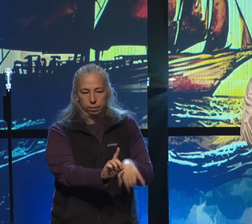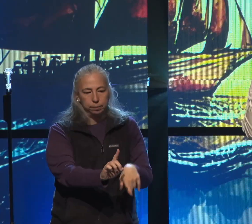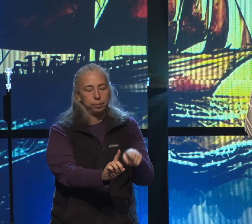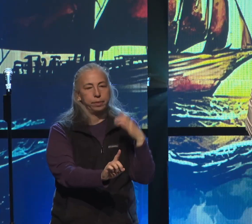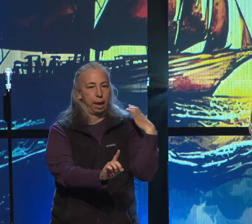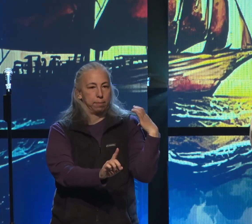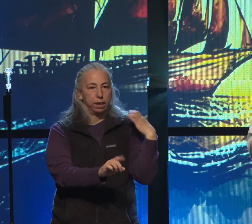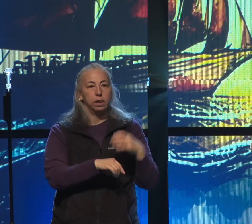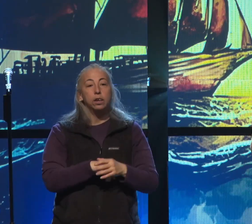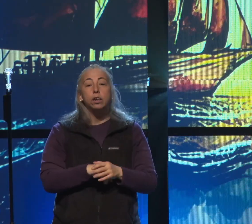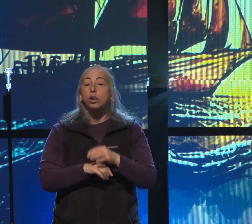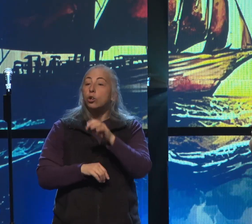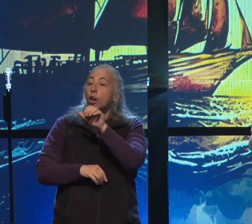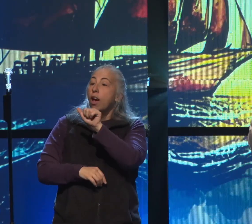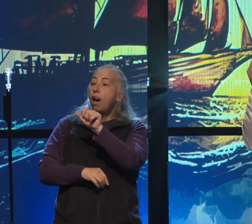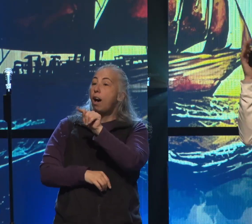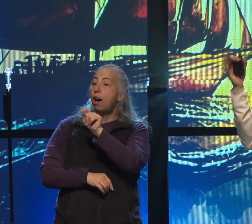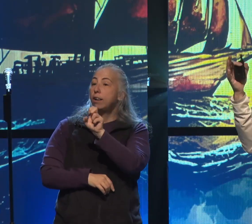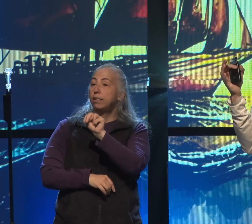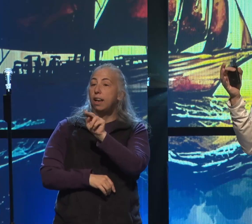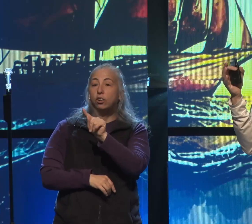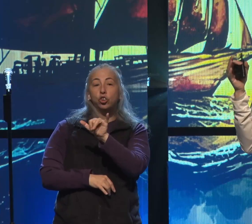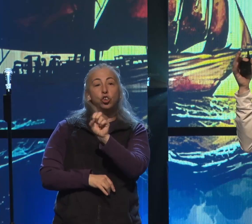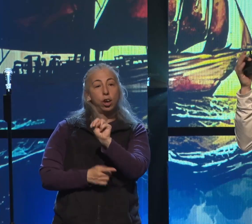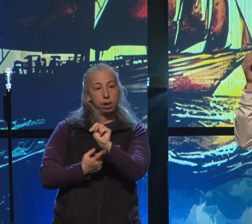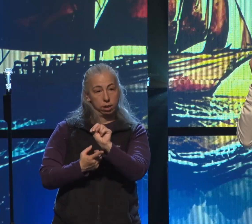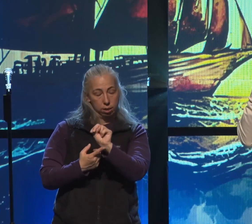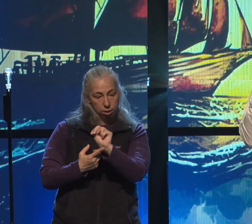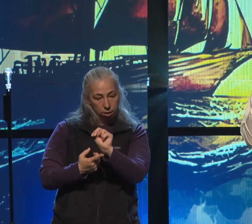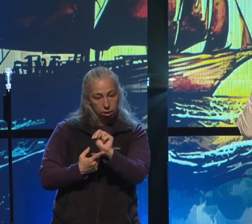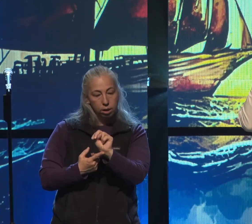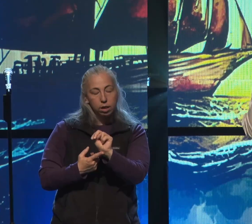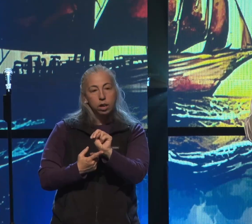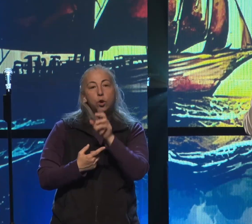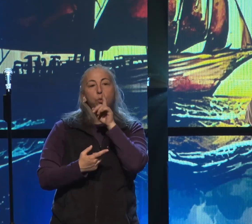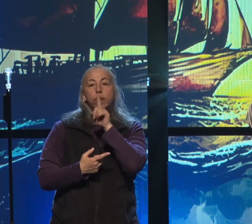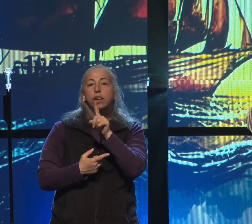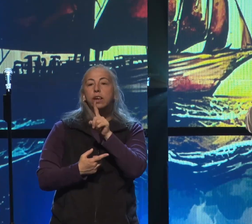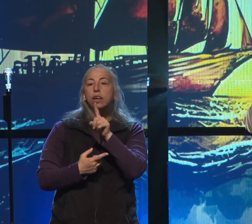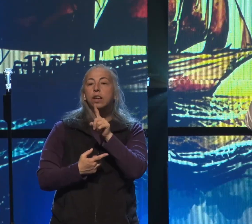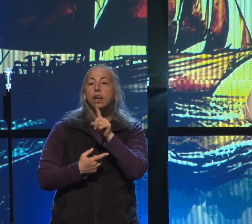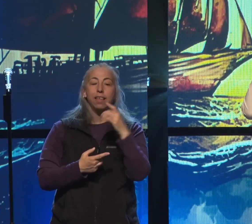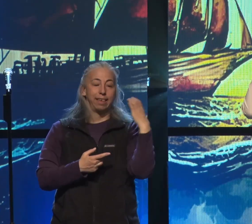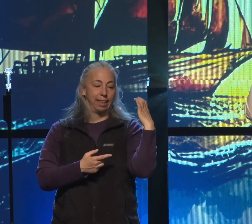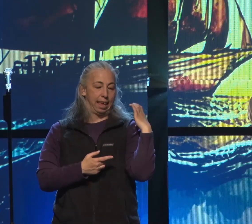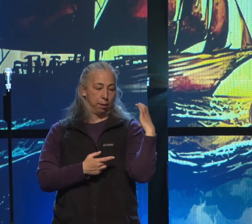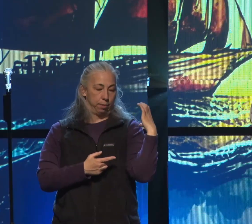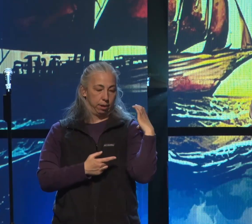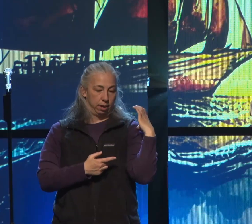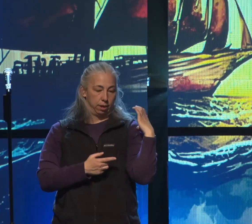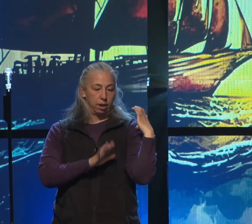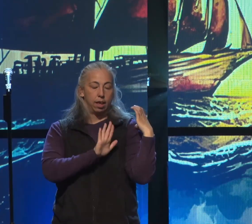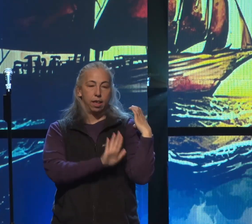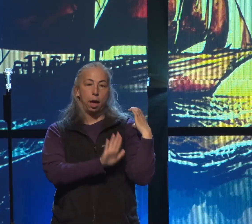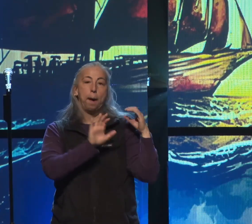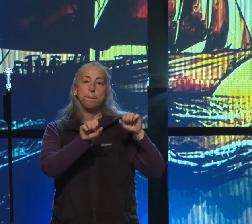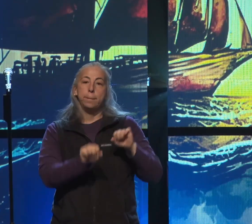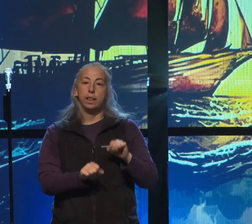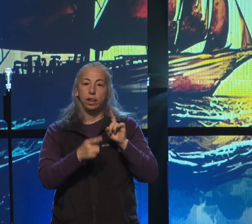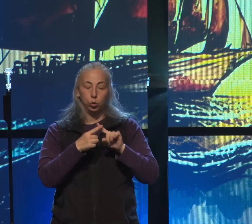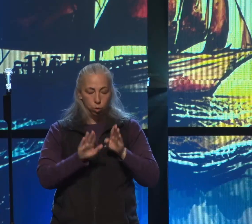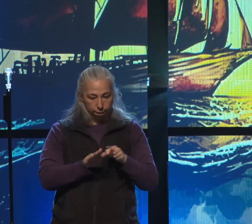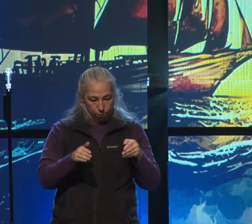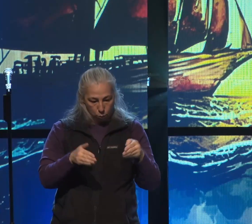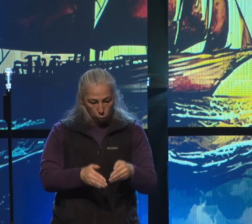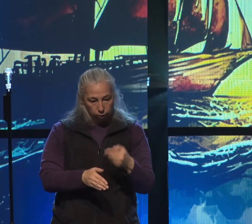part of the metaphor, is the idea of attention. And attention really speaks to the ability of a captain to focus on a certain